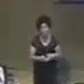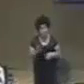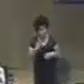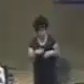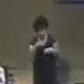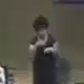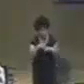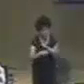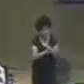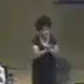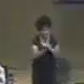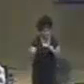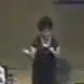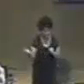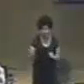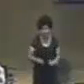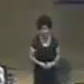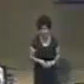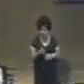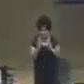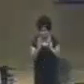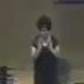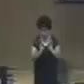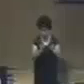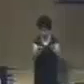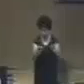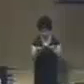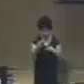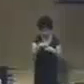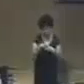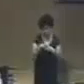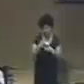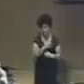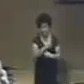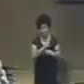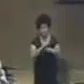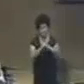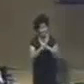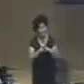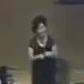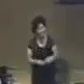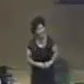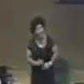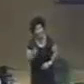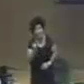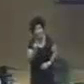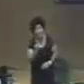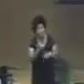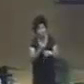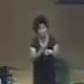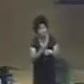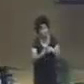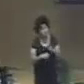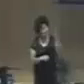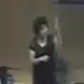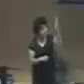with you, as we hope you want to be involved with us going forward. So first of all, I'm going to talk through a